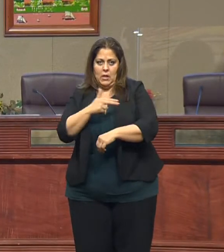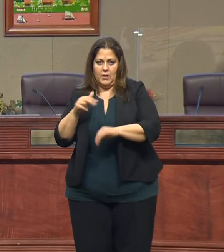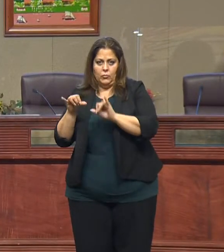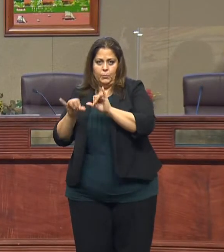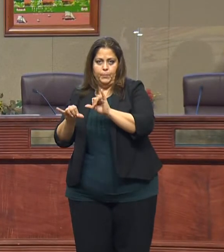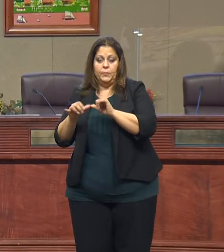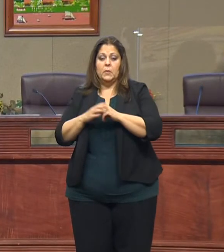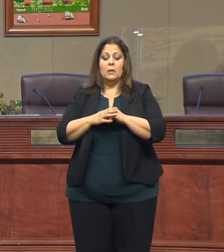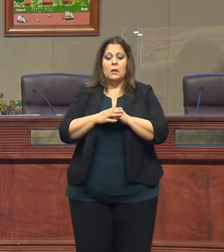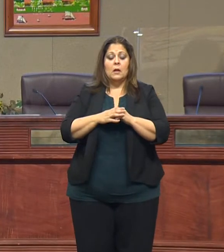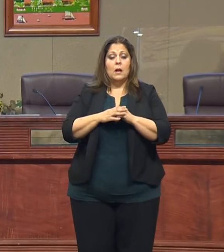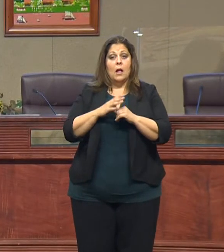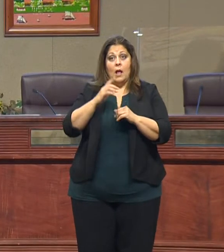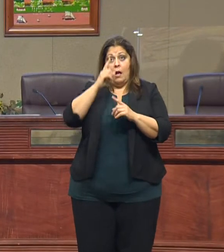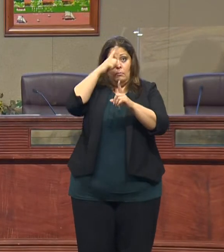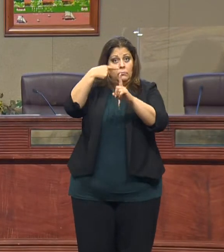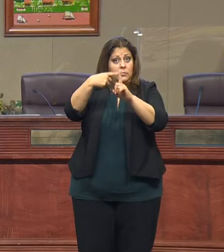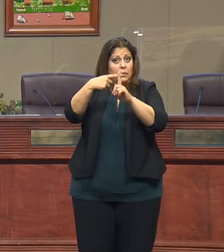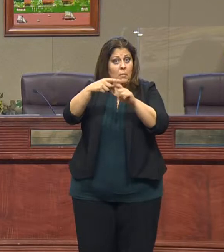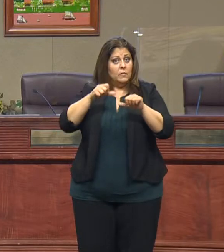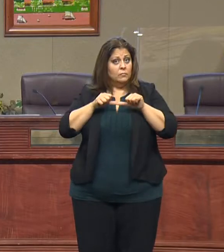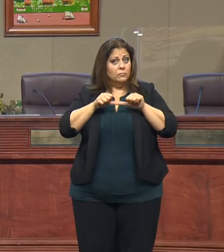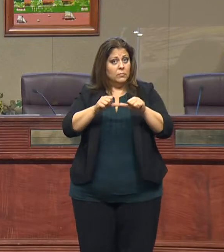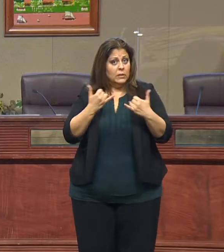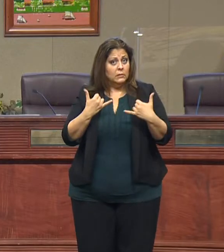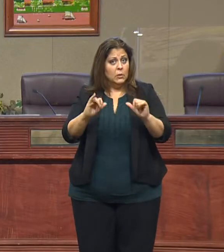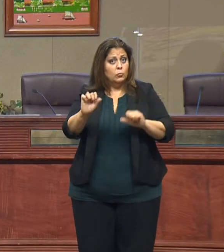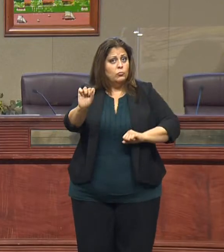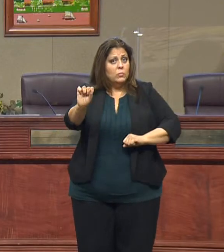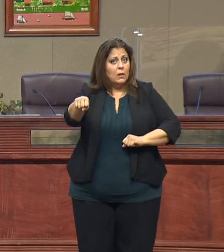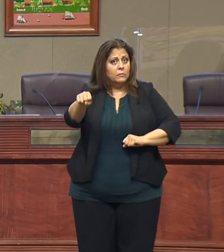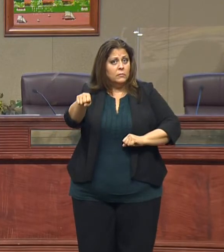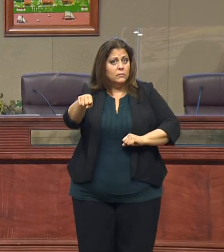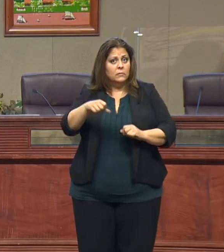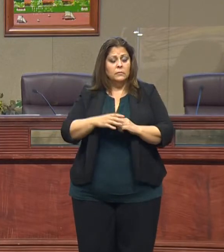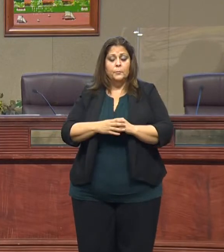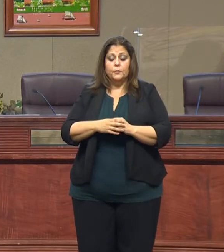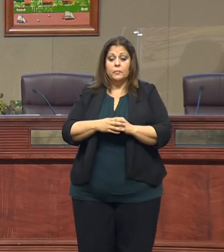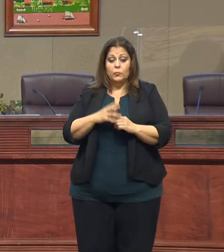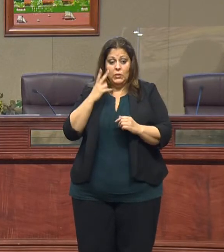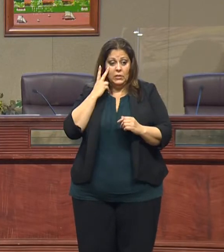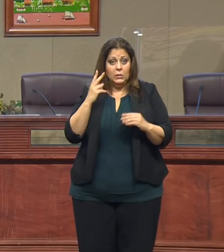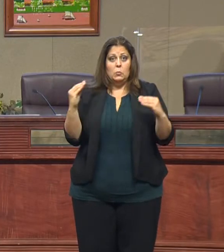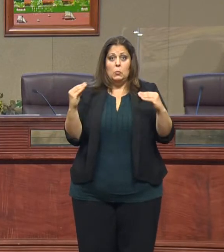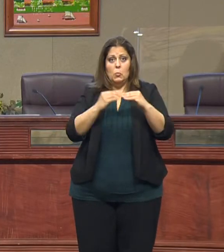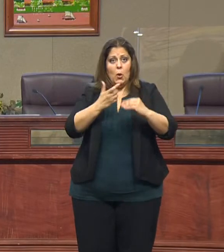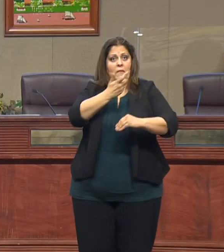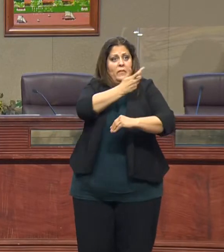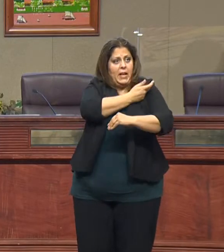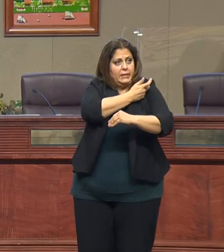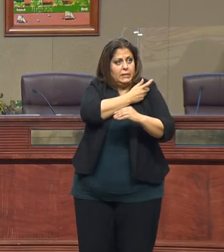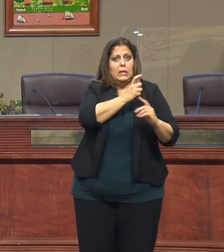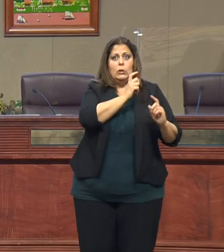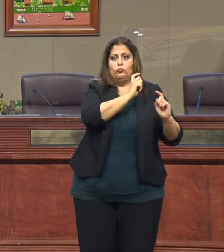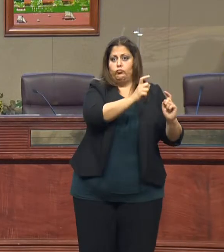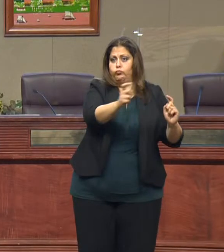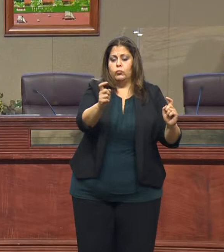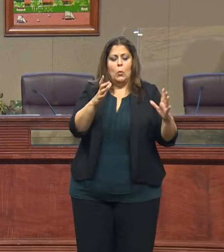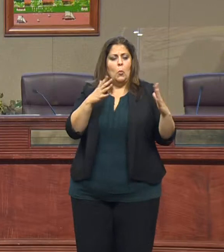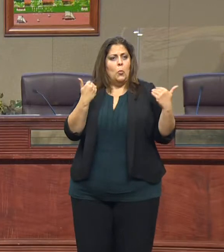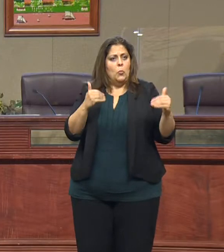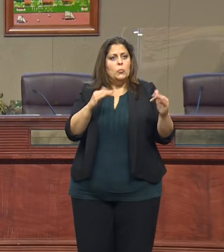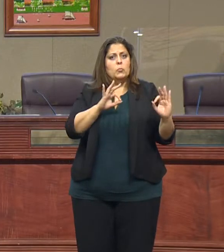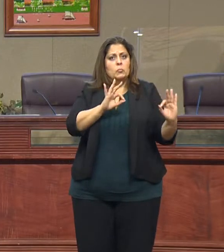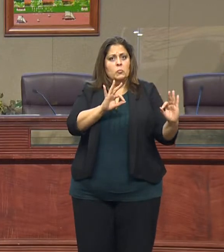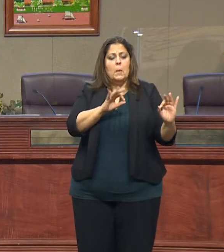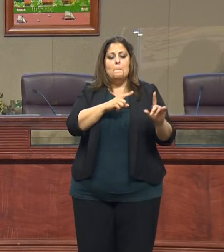remain optimistic during this time of our greatly increased provision of the vaccination, we want to remind everyone